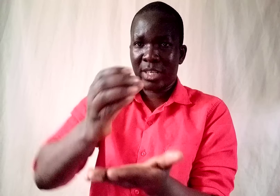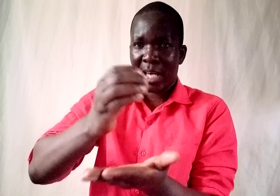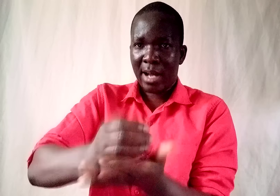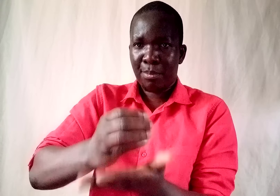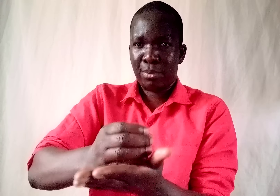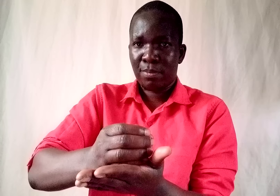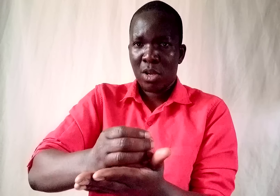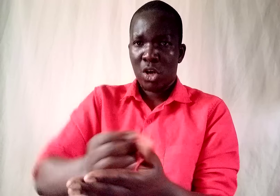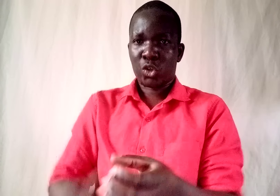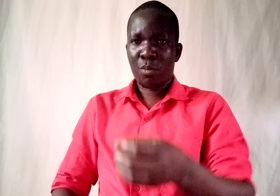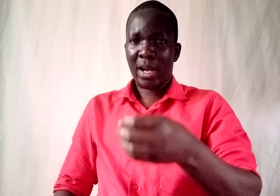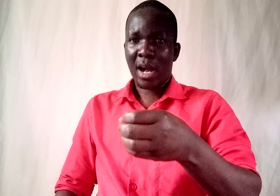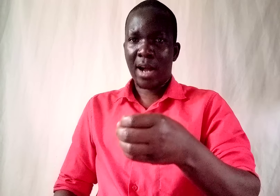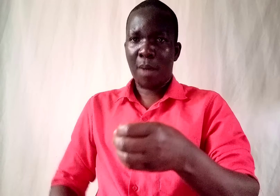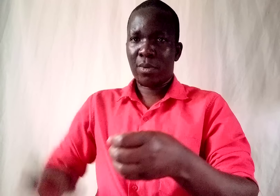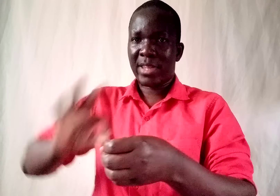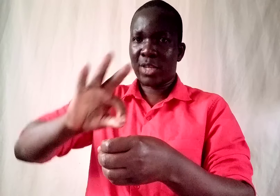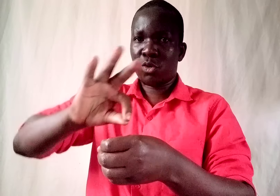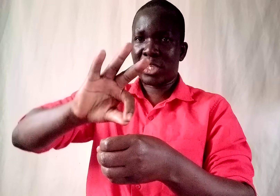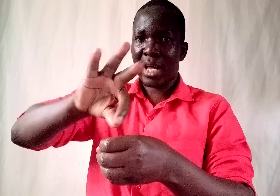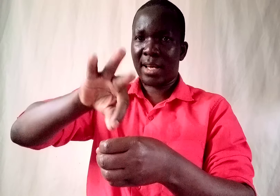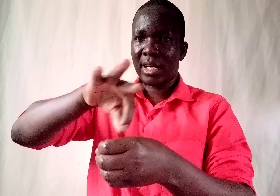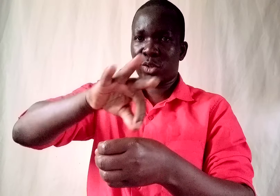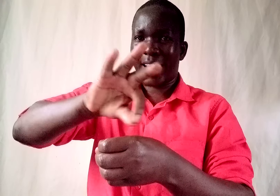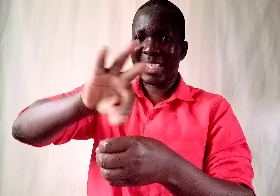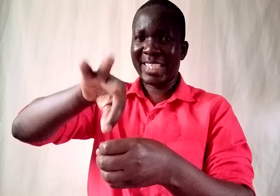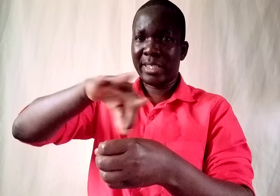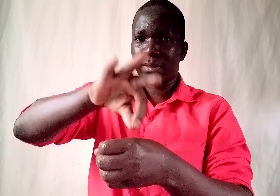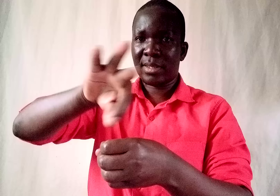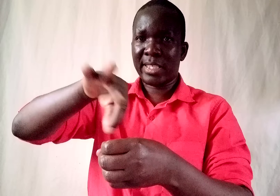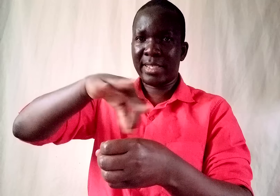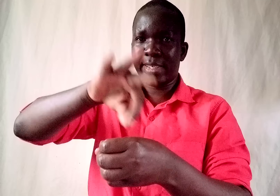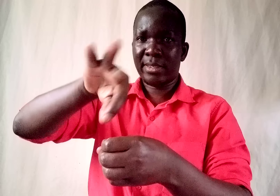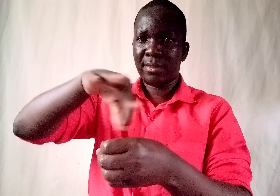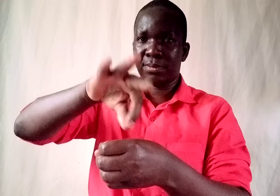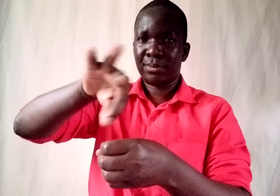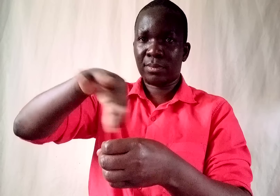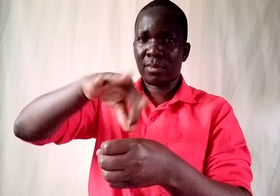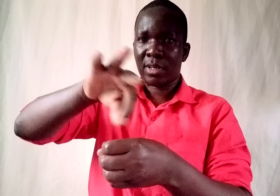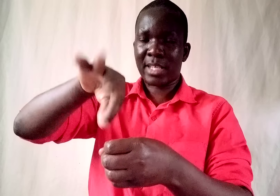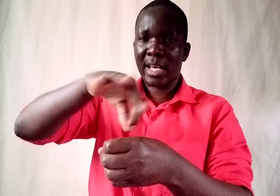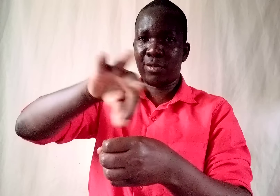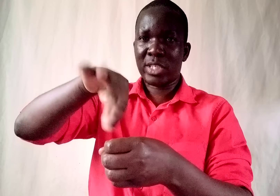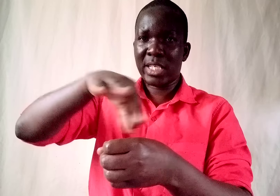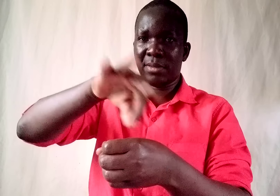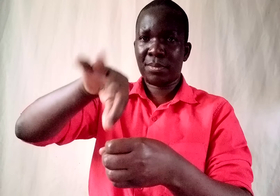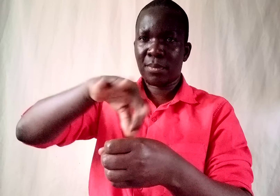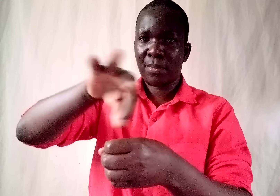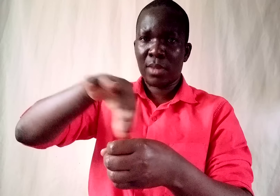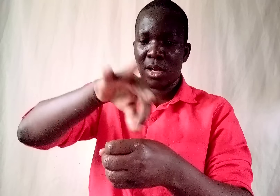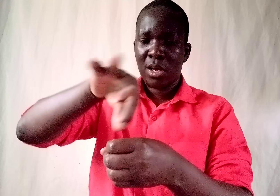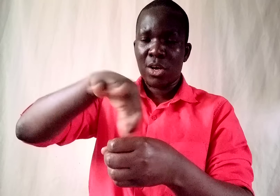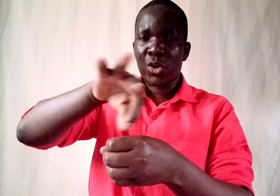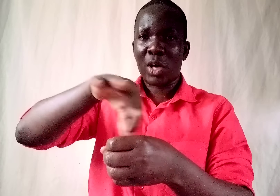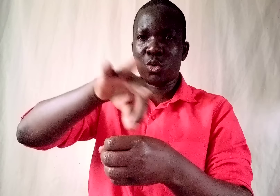a cup. So you make a cup, then you stir. So that's tea. This is tea. That's sign for tea. You want to